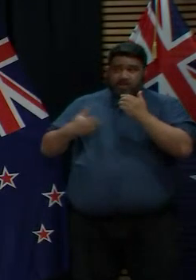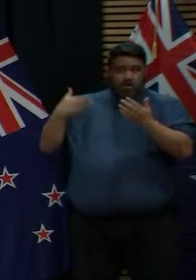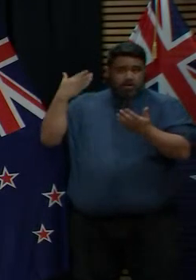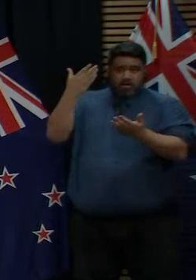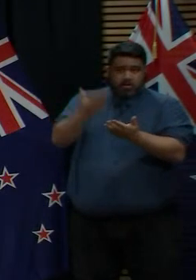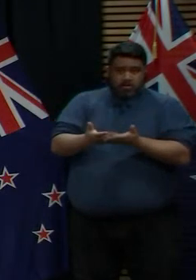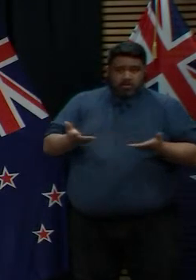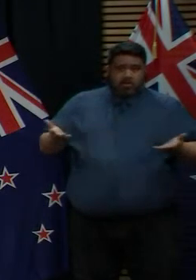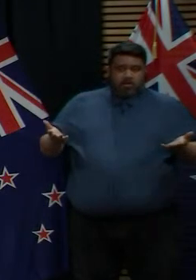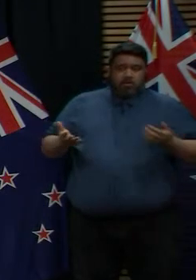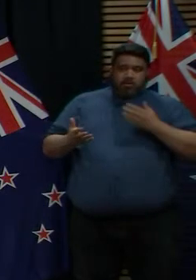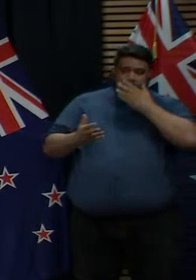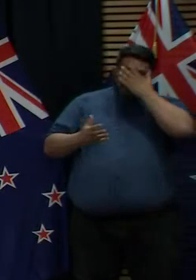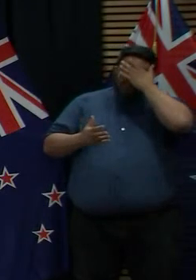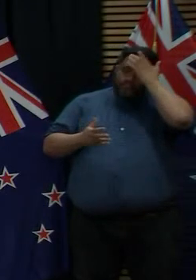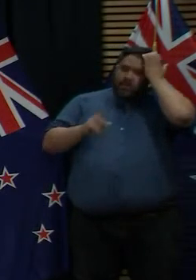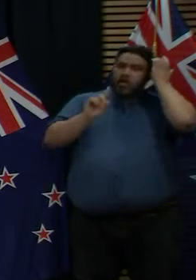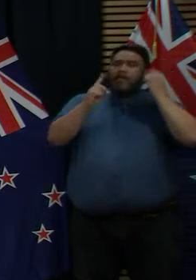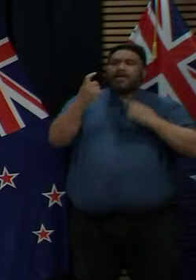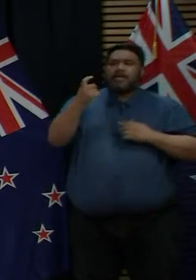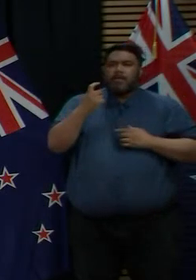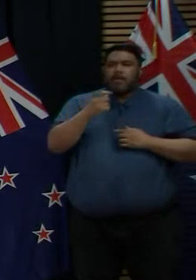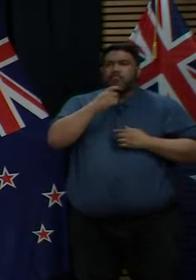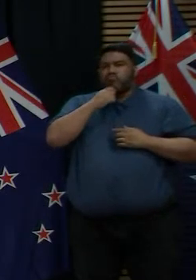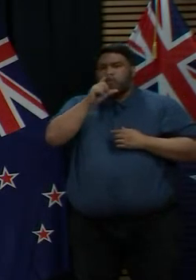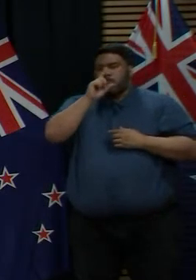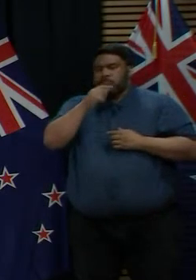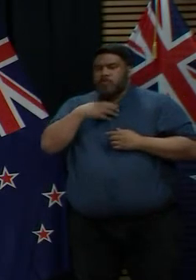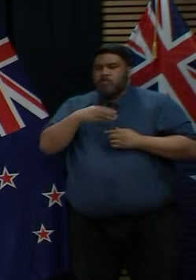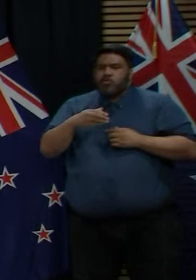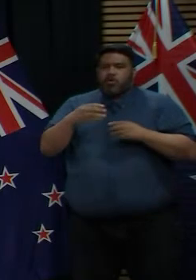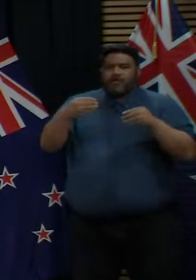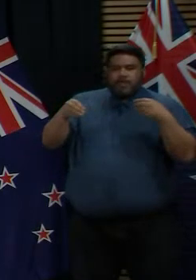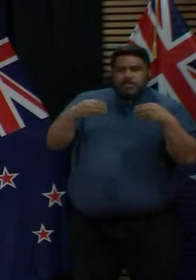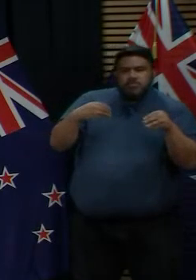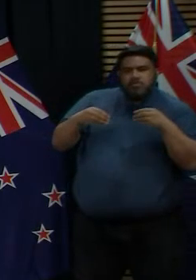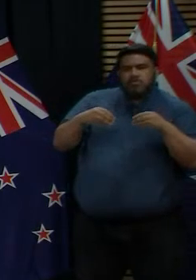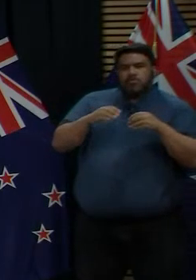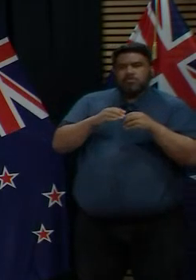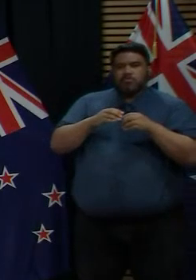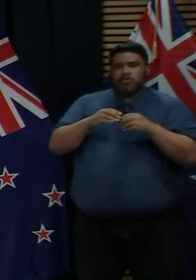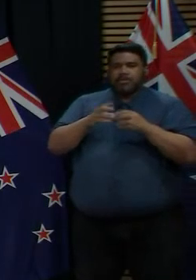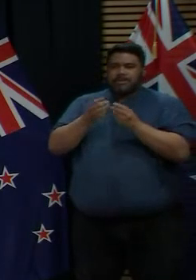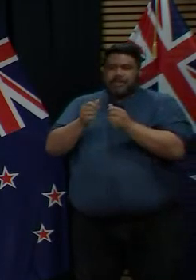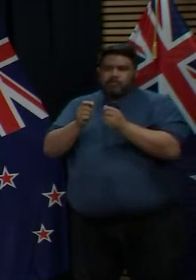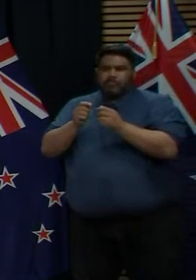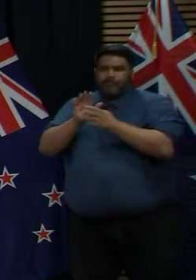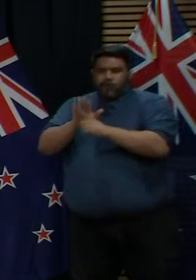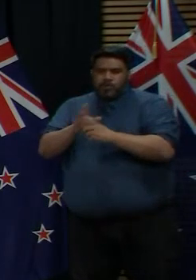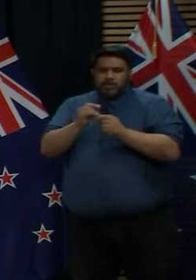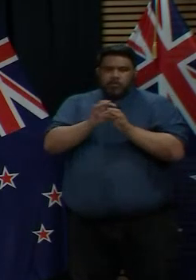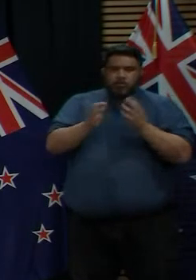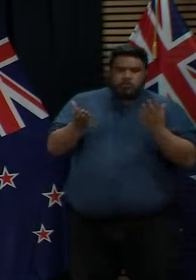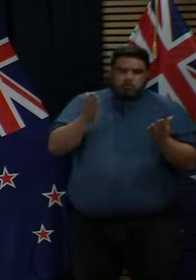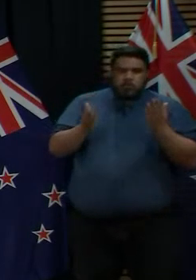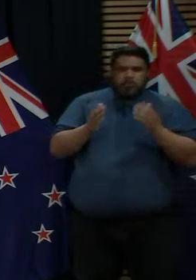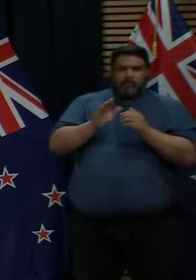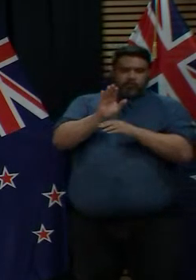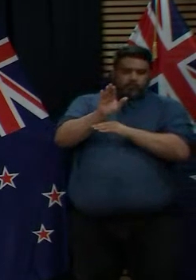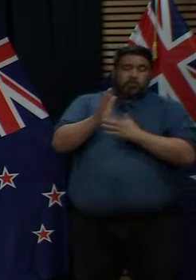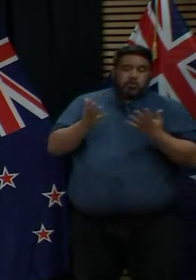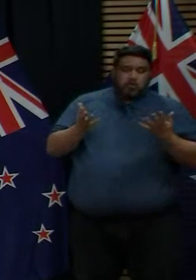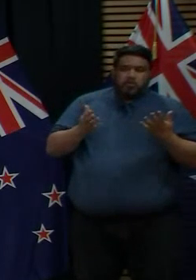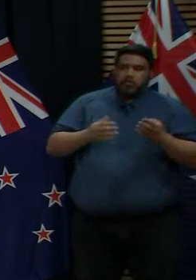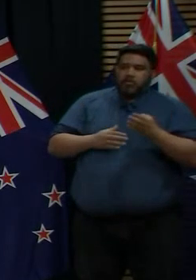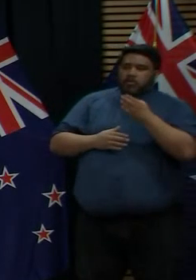will be some more nuanced scenarios, and we keep working up some of that guidance to support employers with those decisions. Look, and then I'll come down the back to